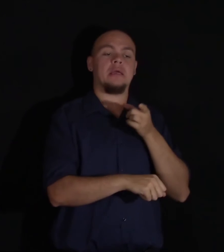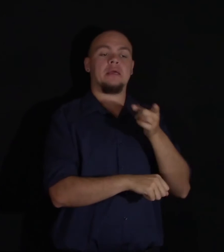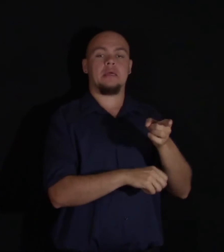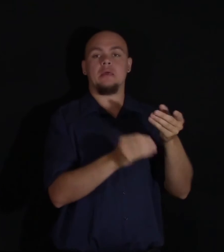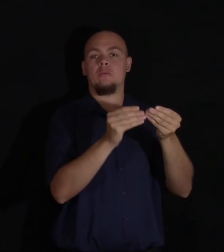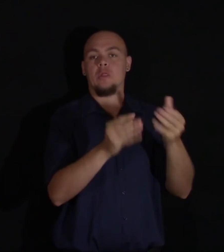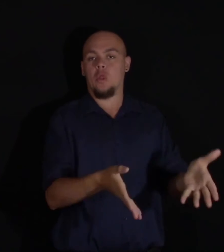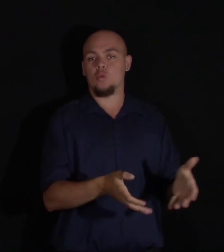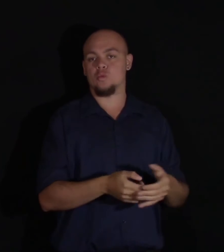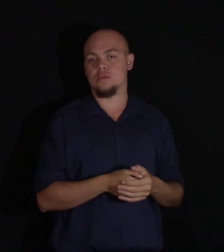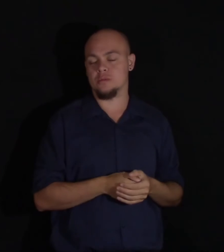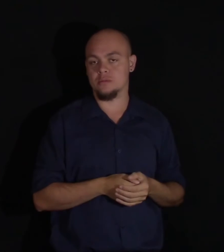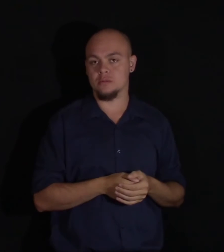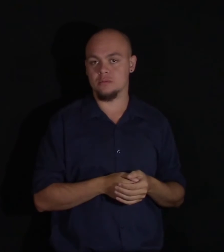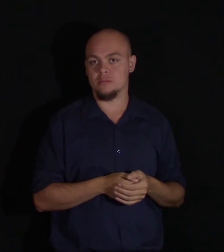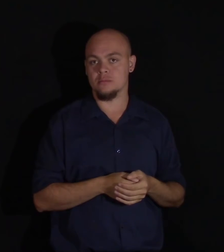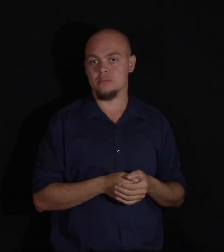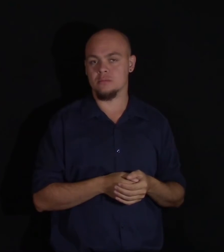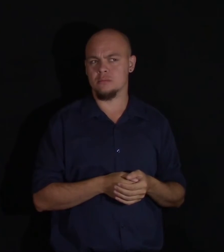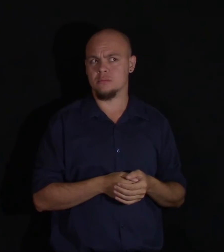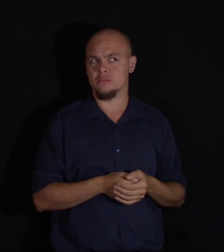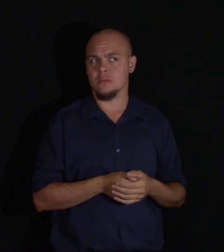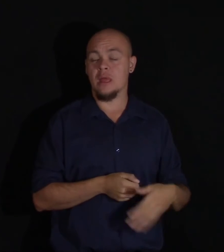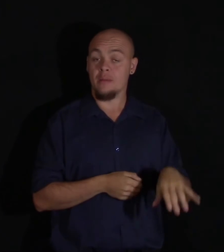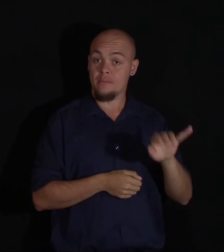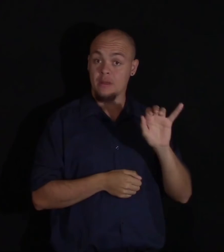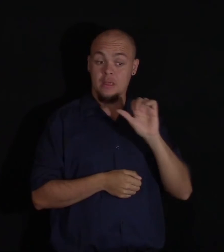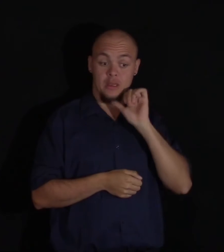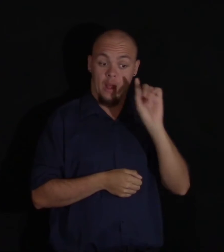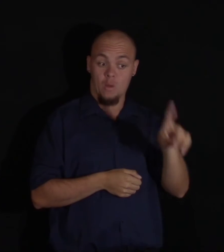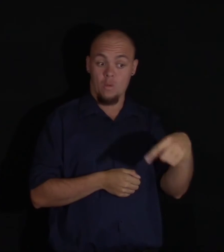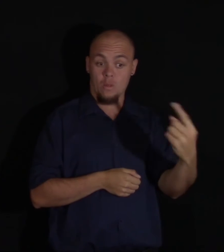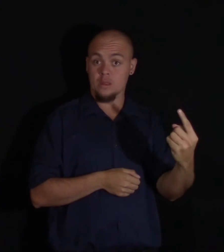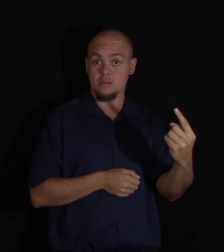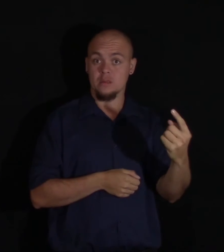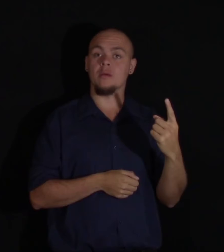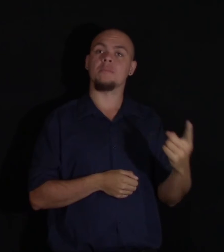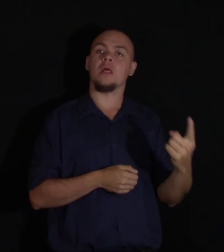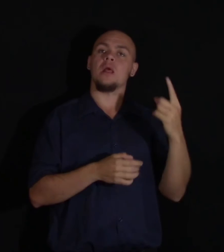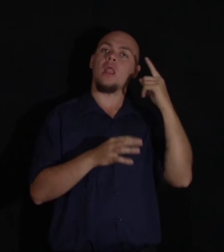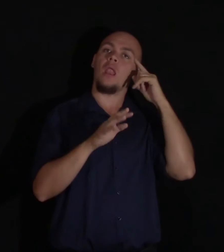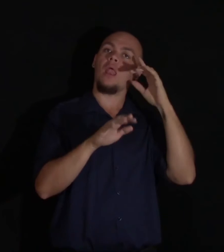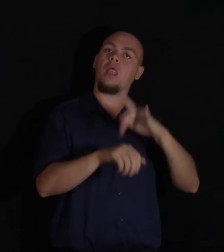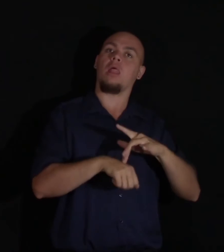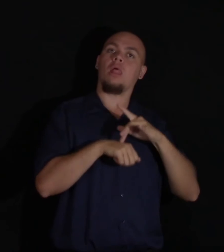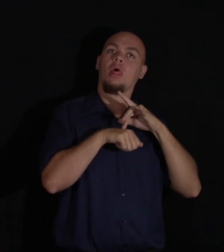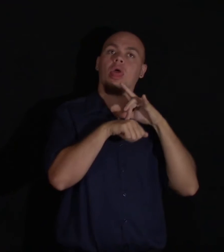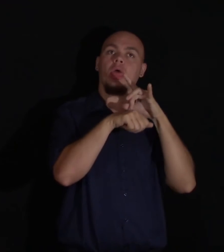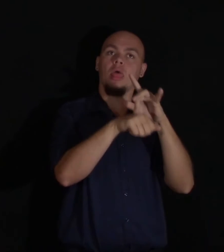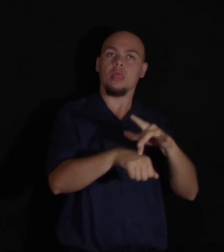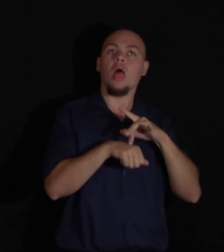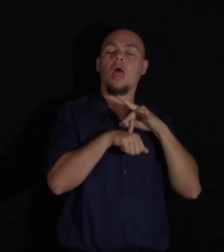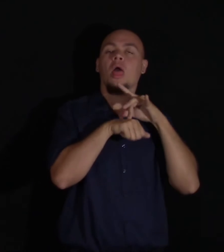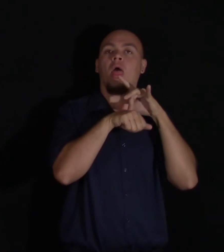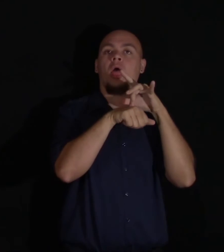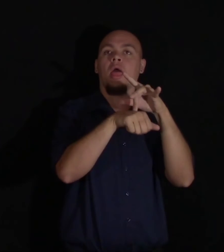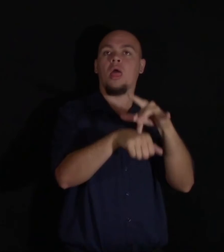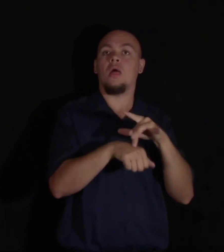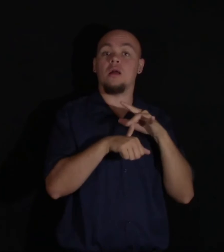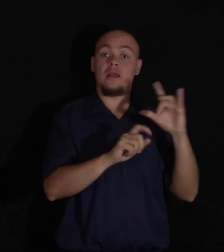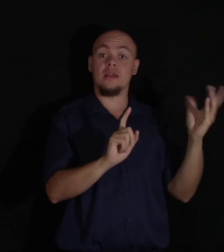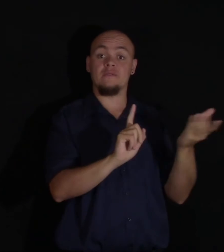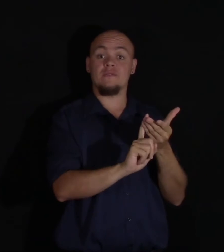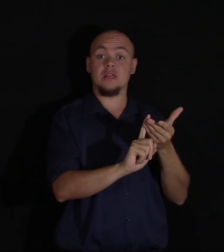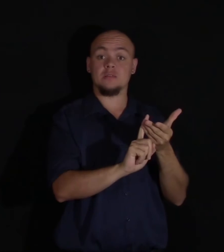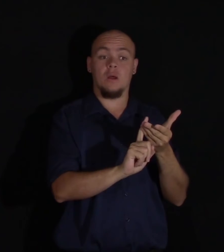job. But not only that, he had thought about it so much that he convinced himself